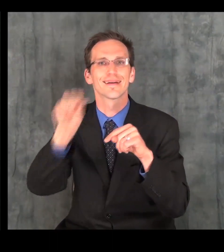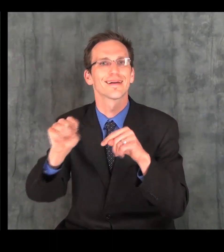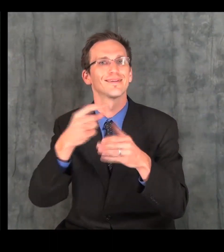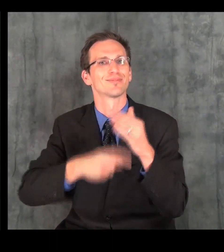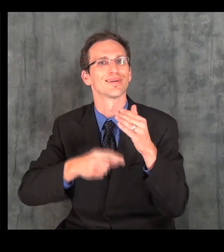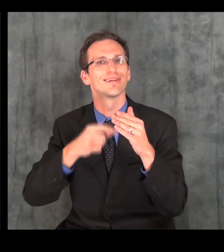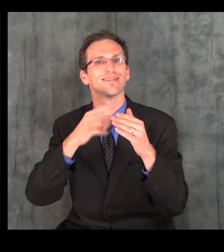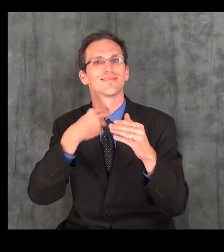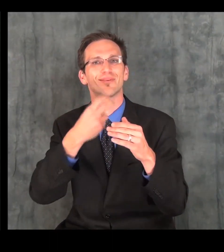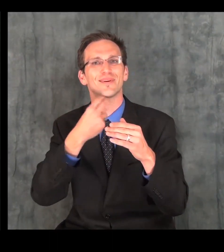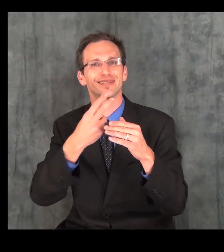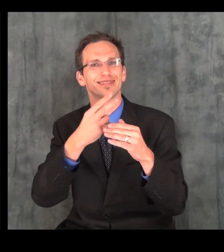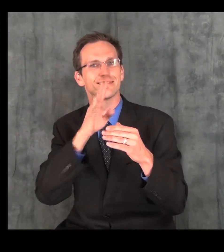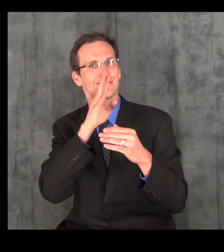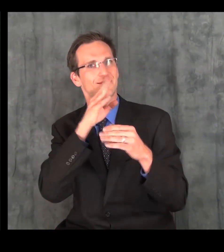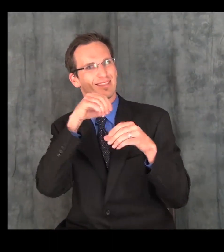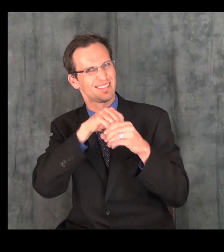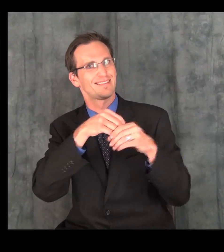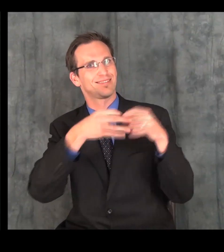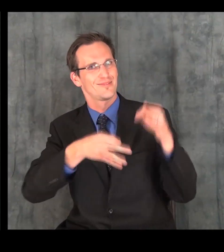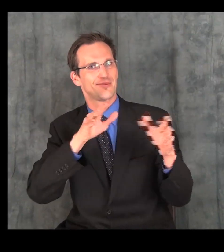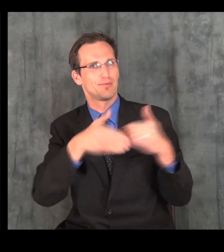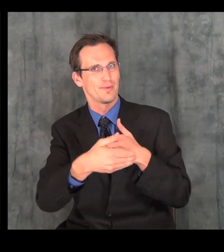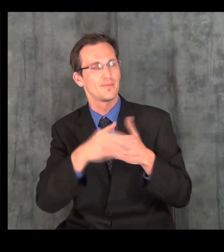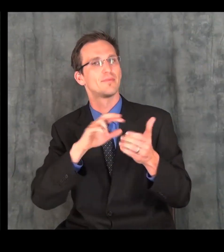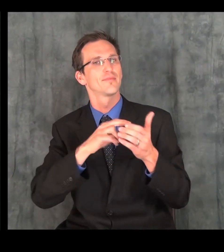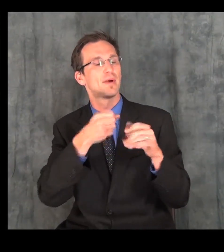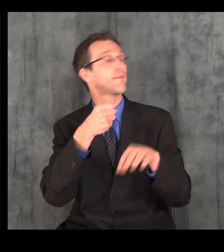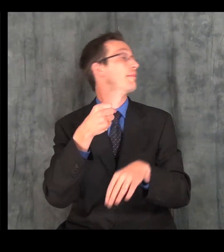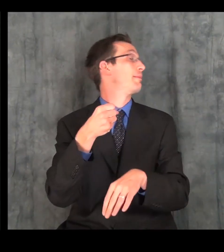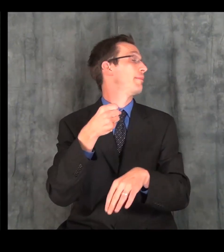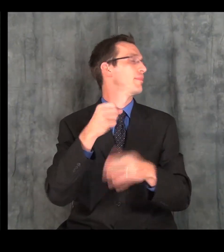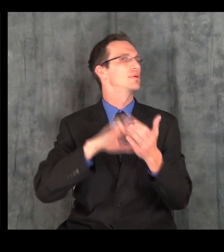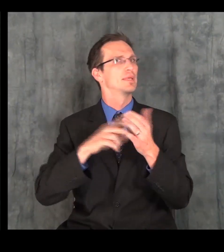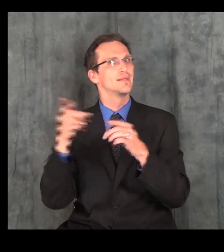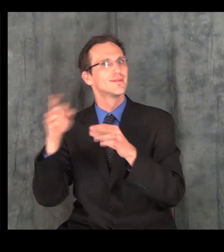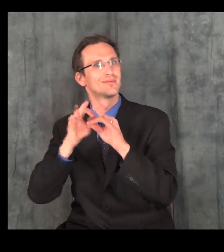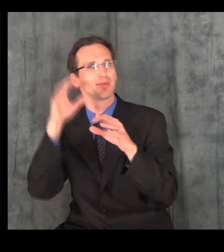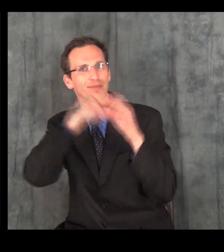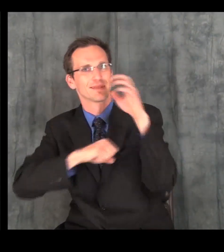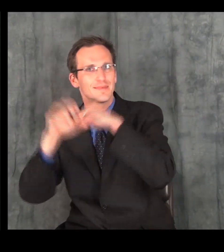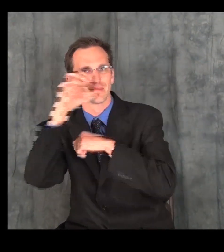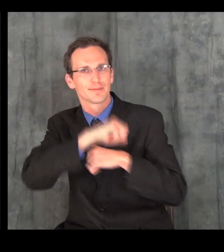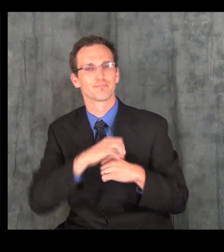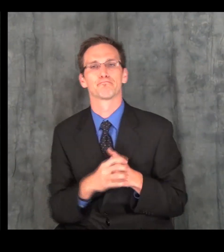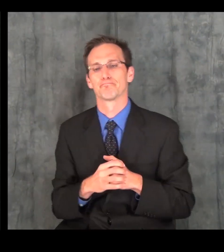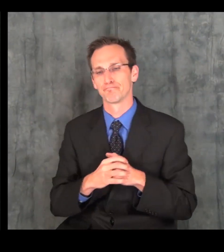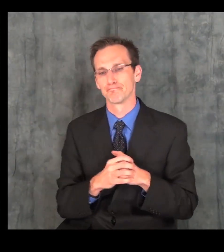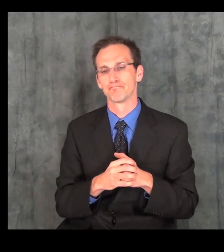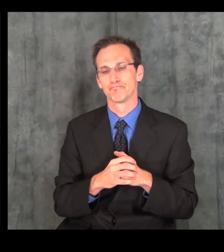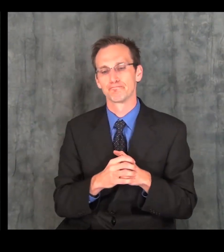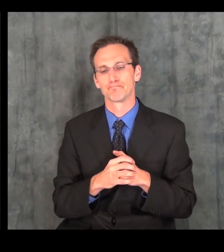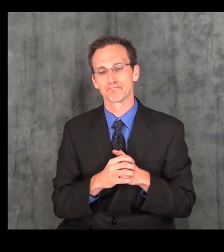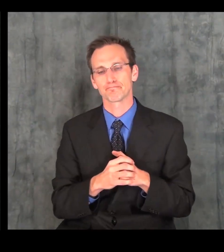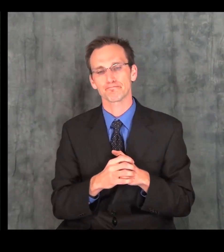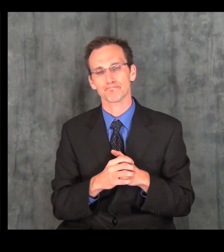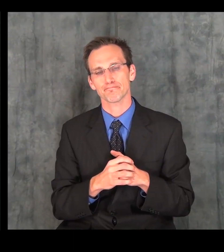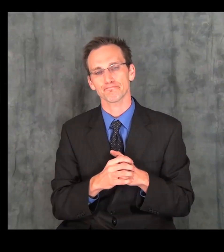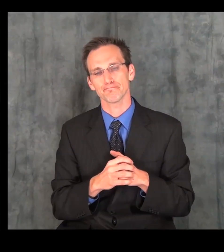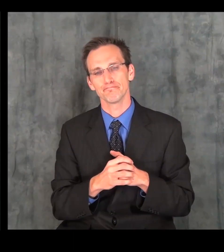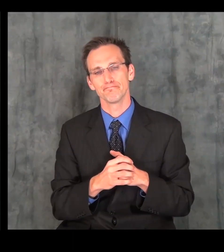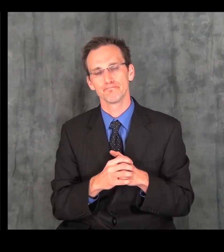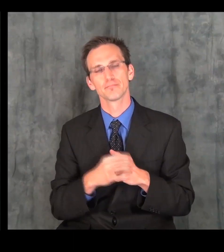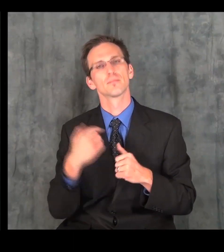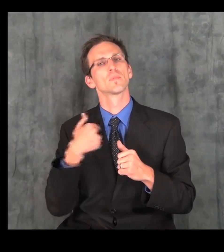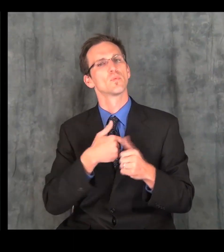their voice wasn't projected as loudly as it could have been. We